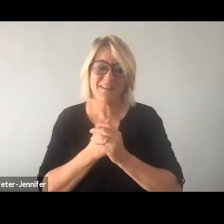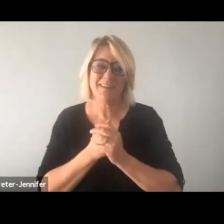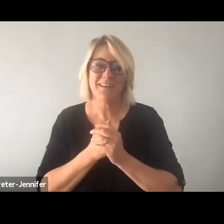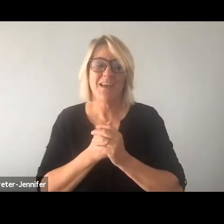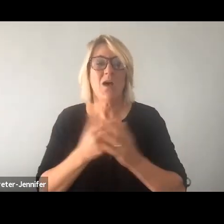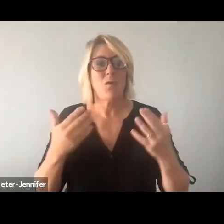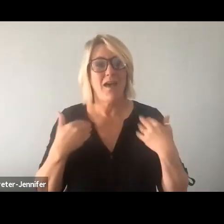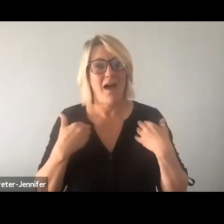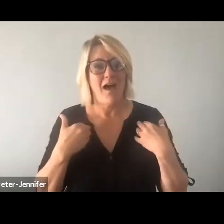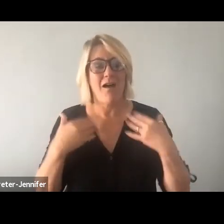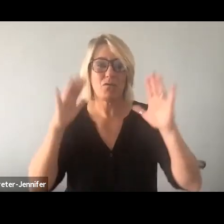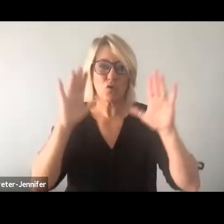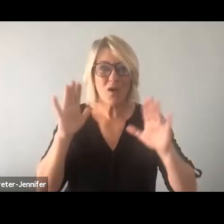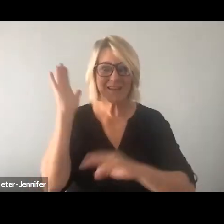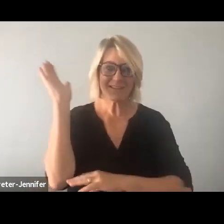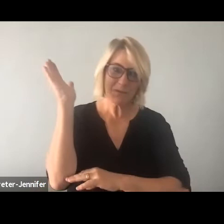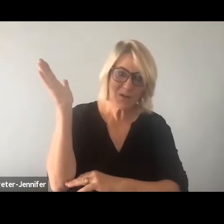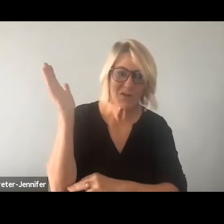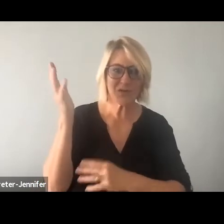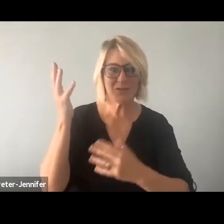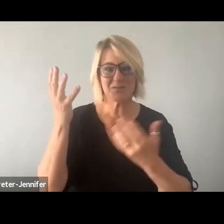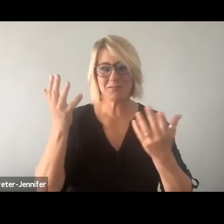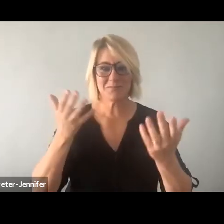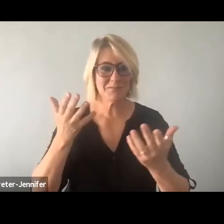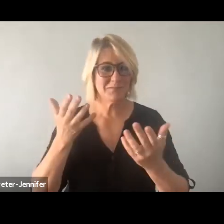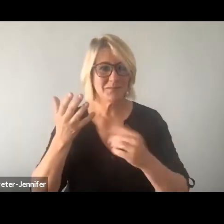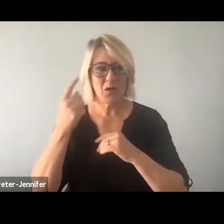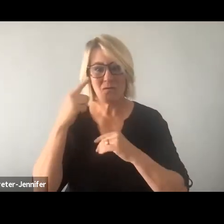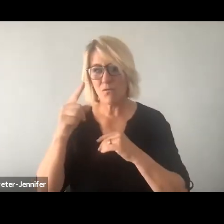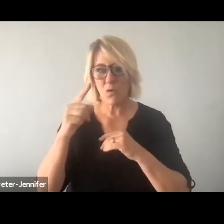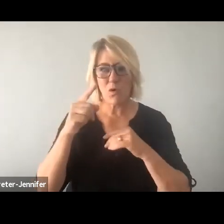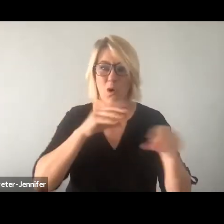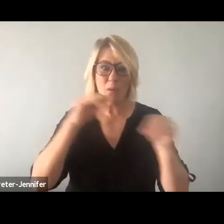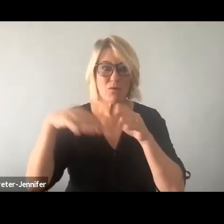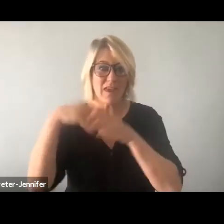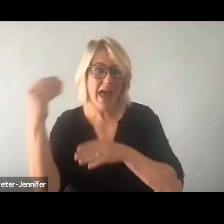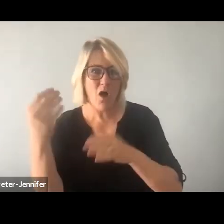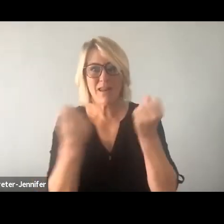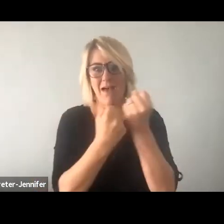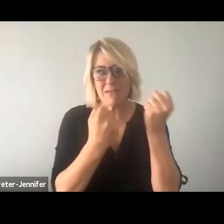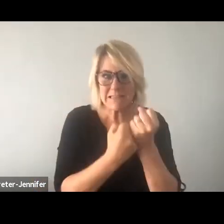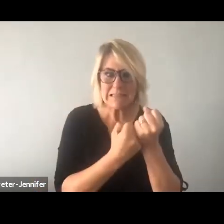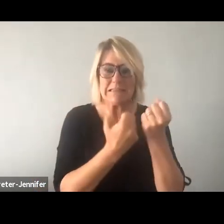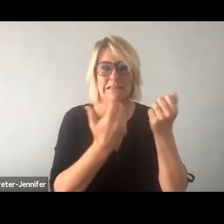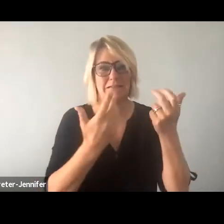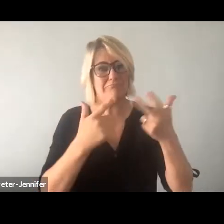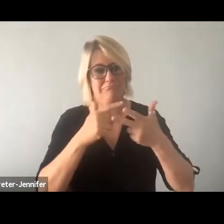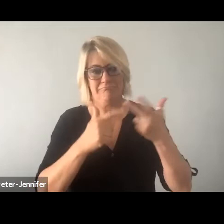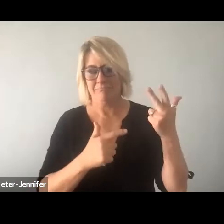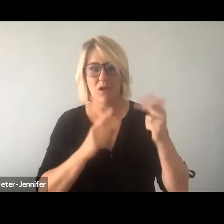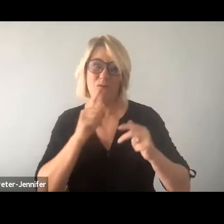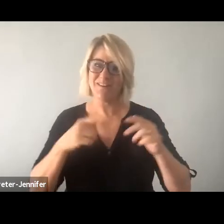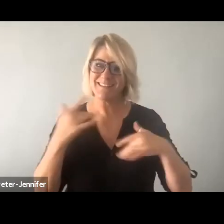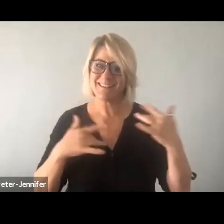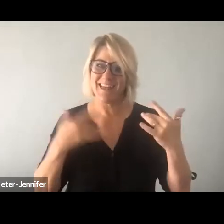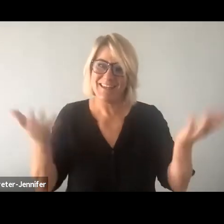We have great speakers for moving out, advocacy, and I'm really excited to be